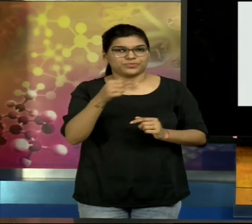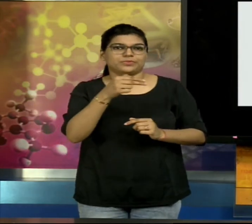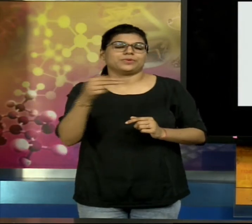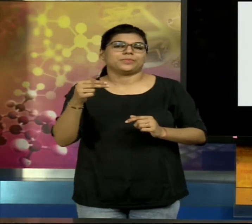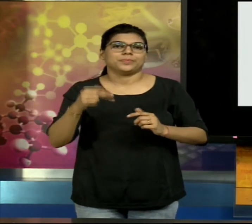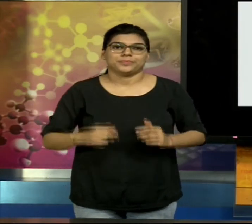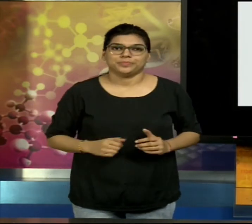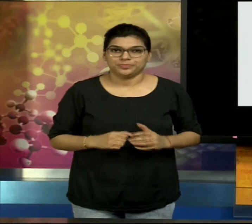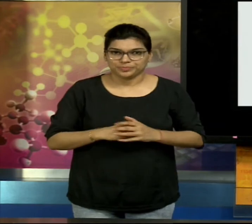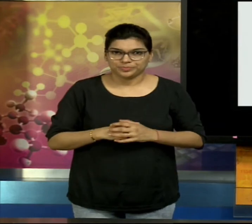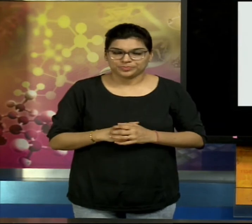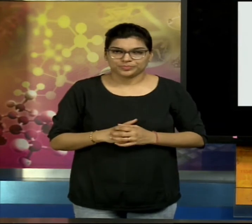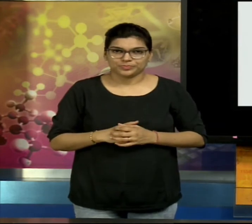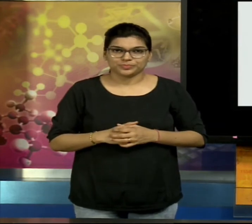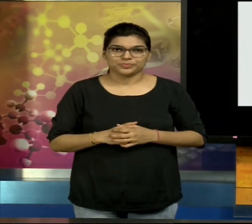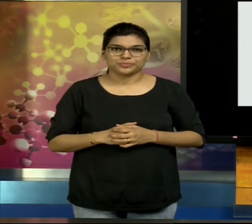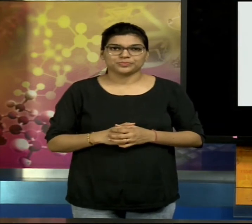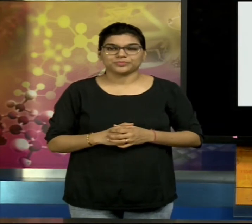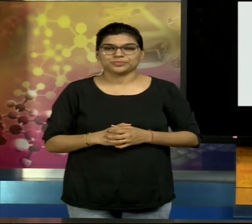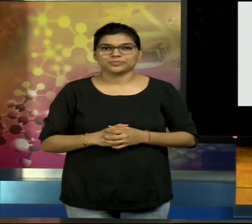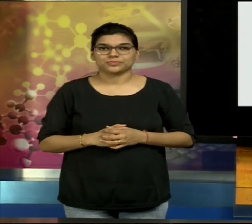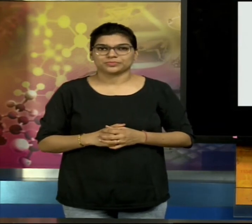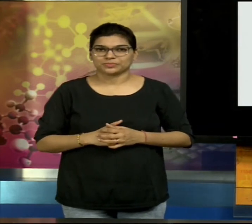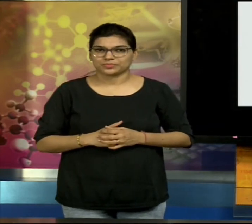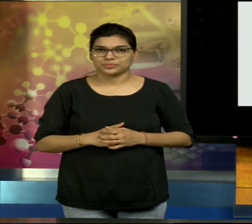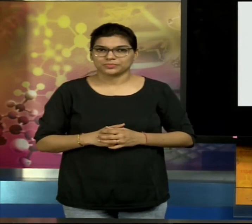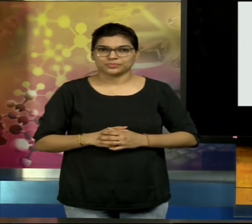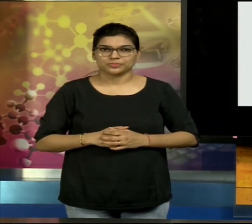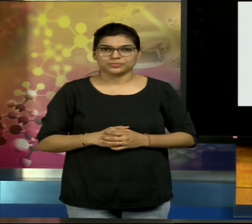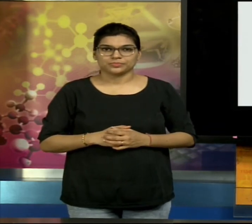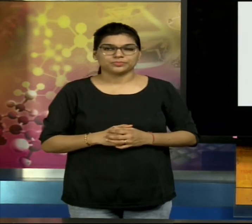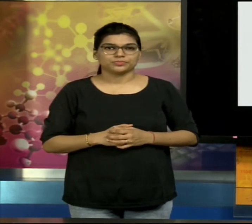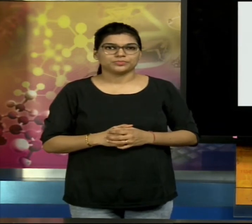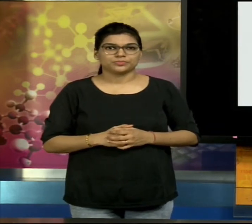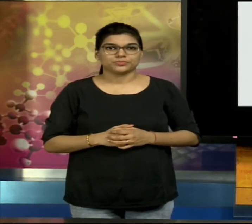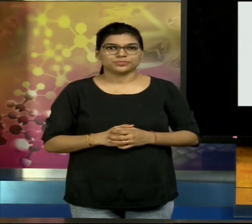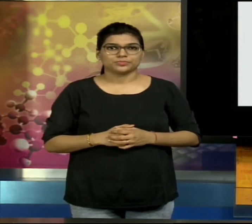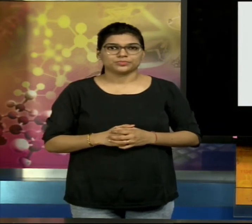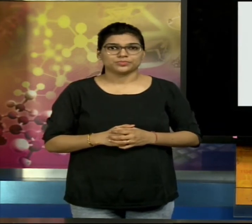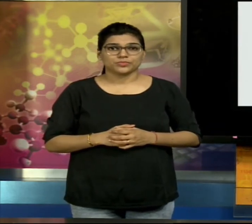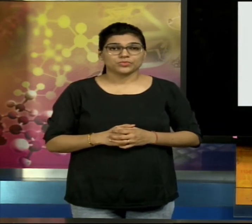there, some clothes shops are there.